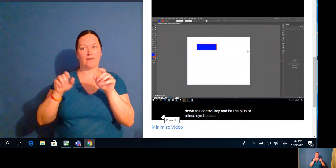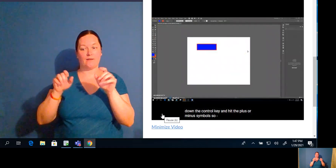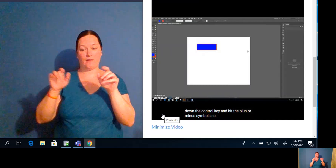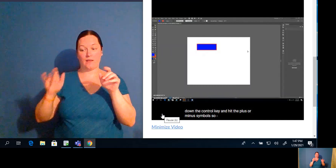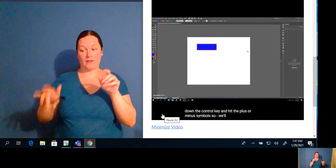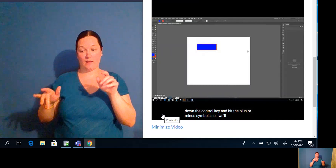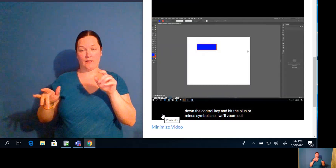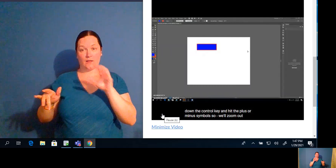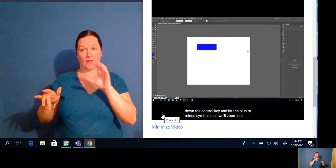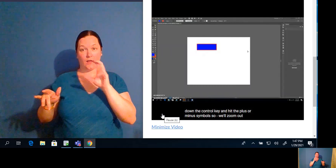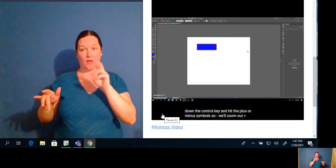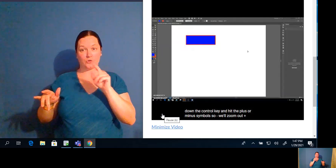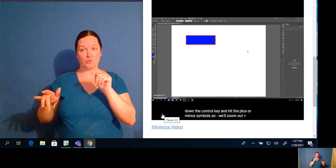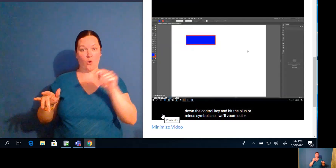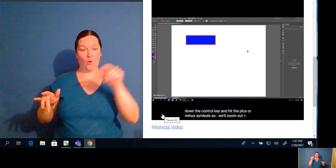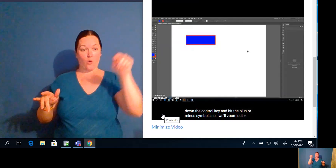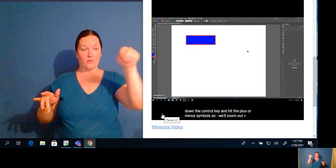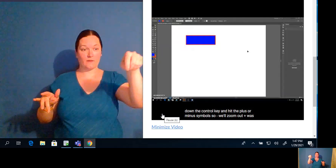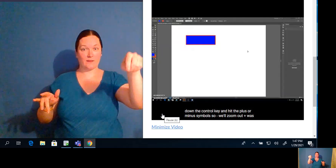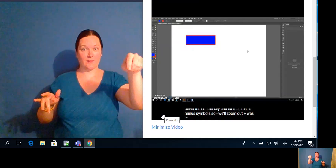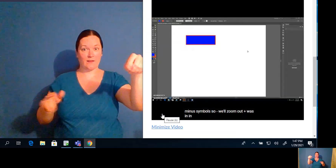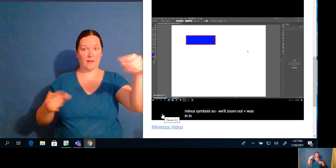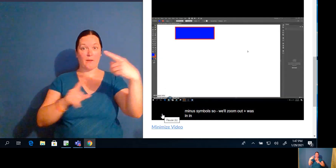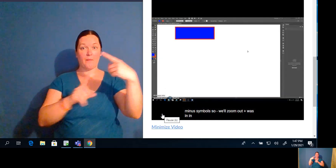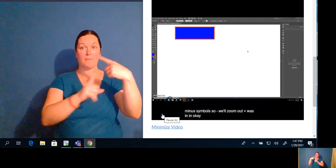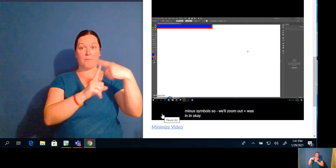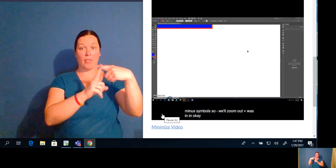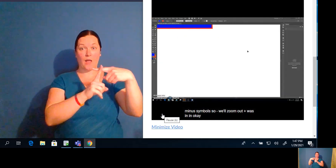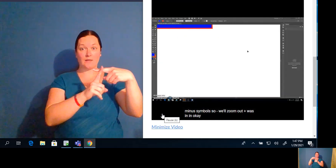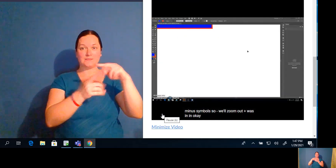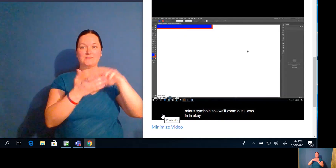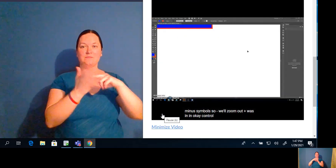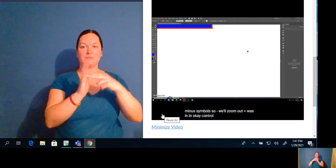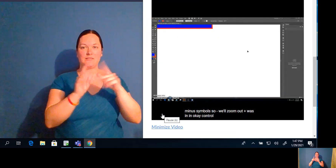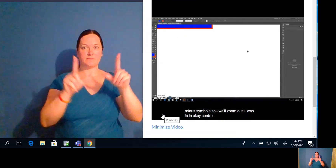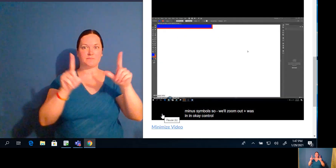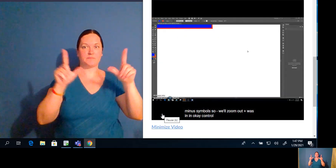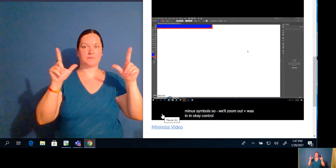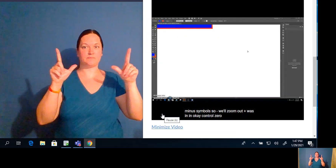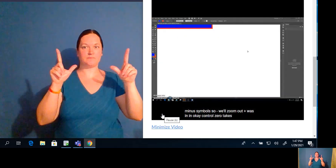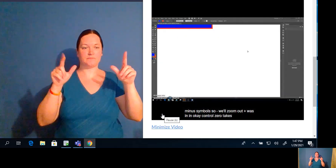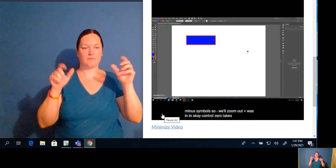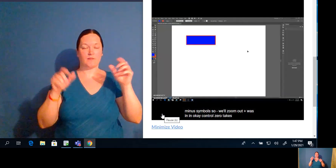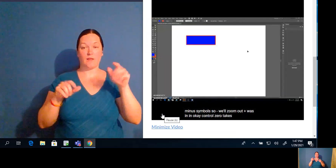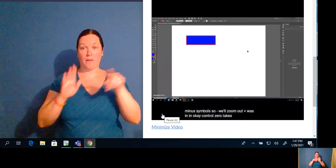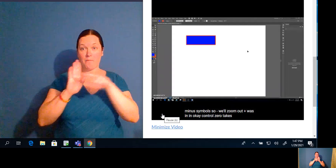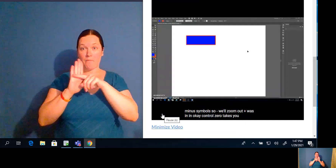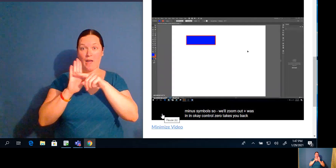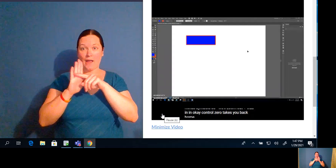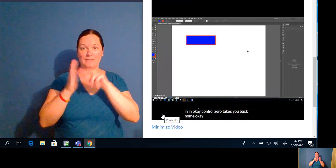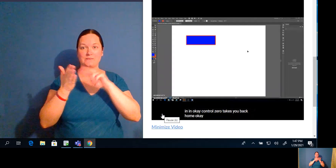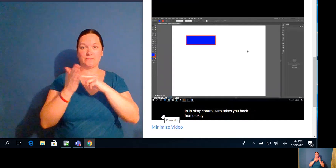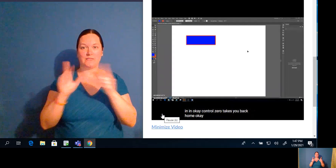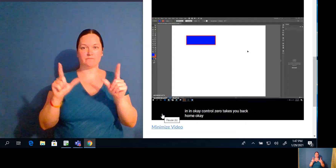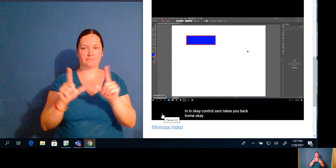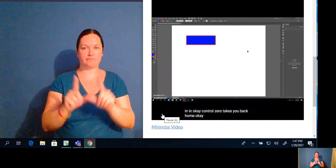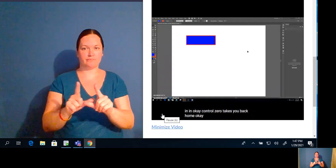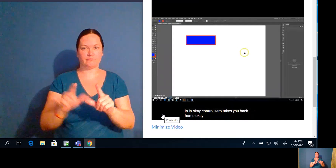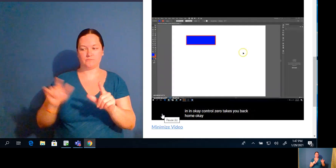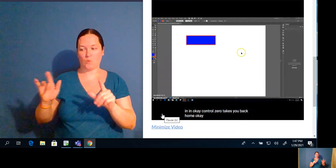symbols. So minus will zoom out, plus will zoom in. Okay, Control-0 takes you back